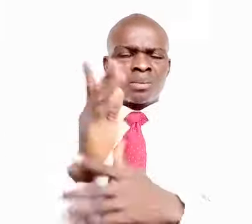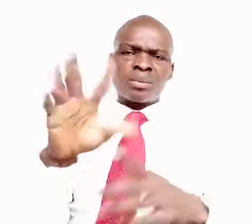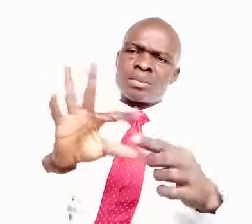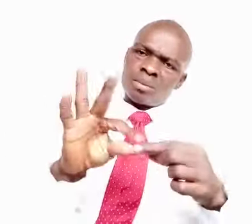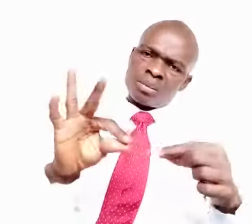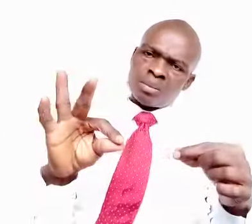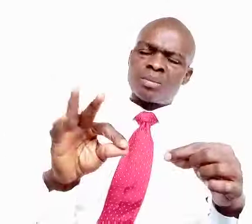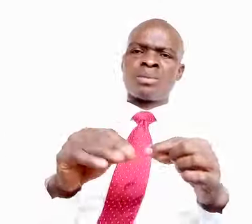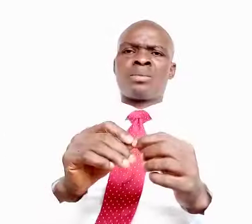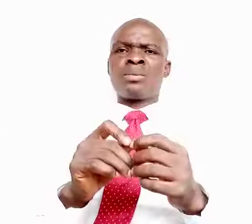pairs?